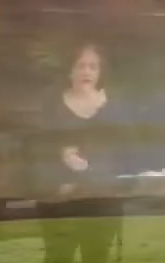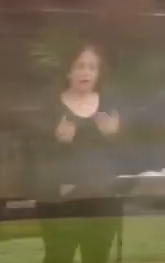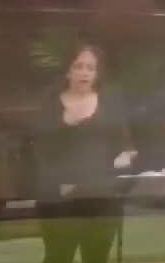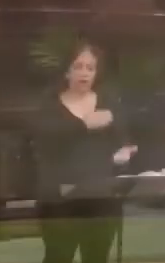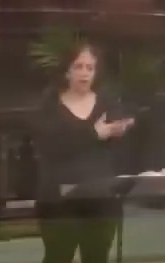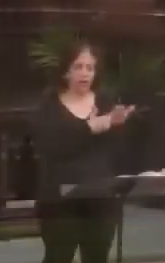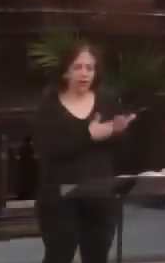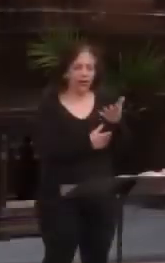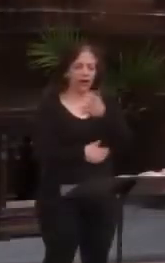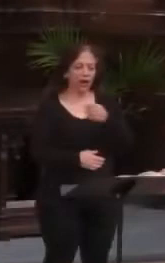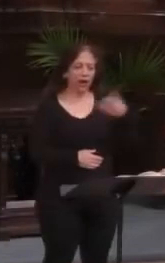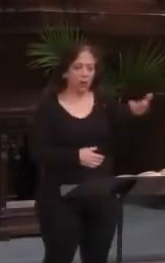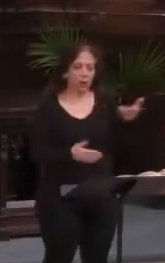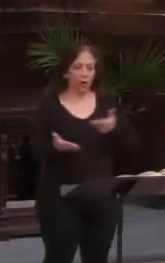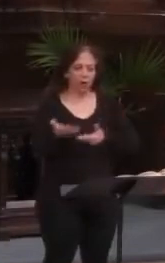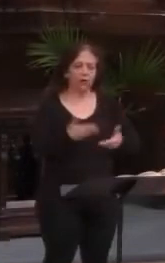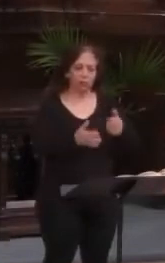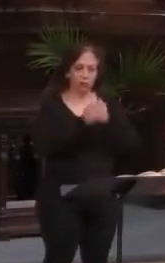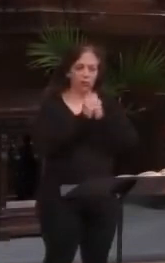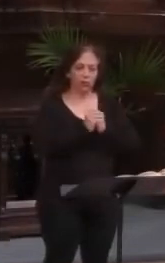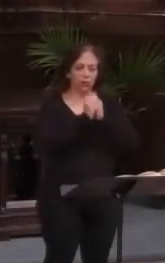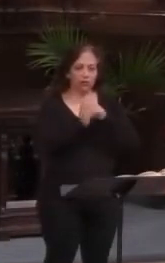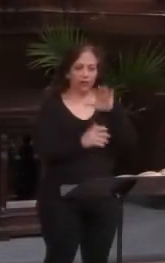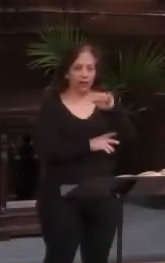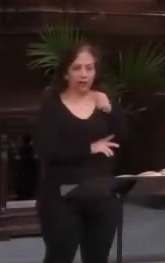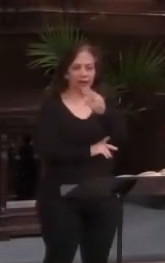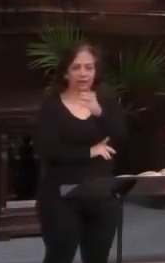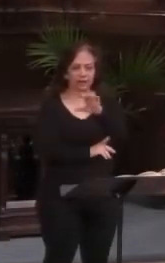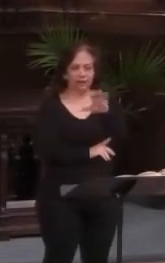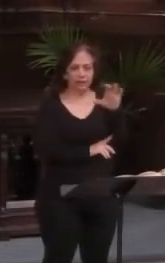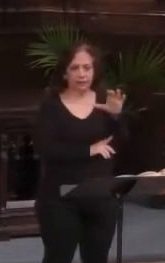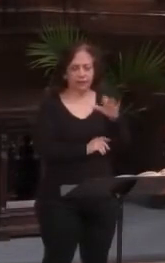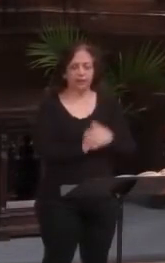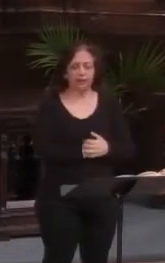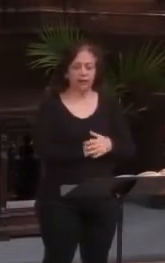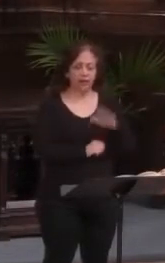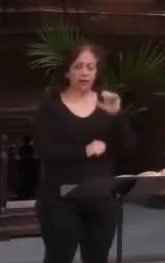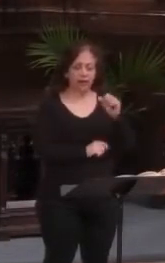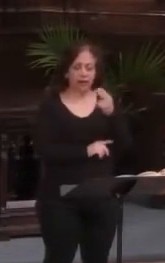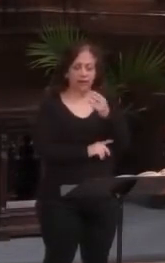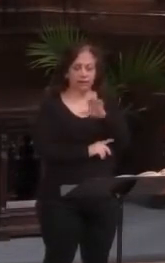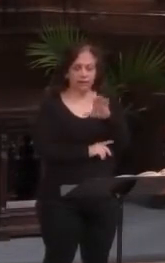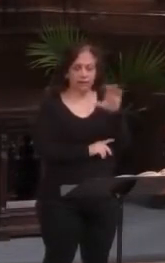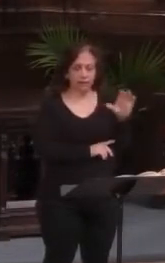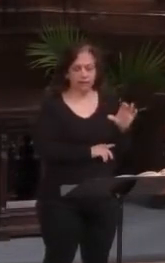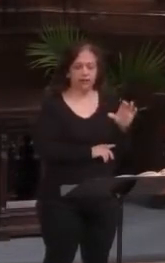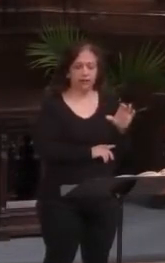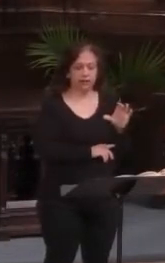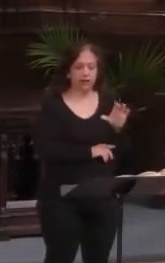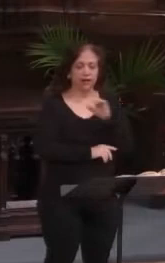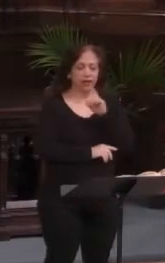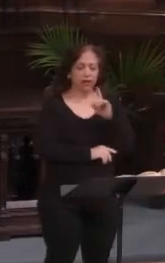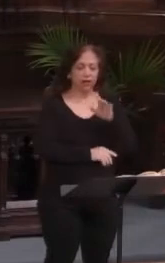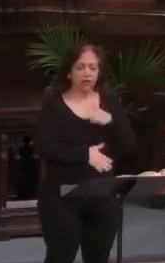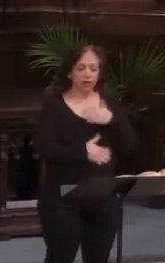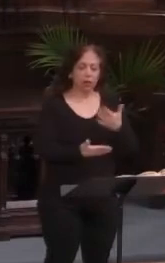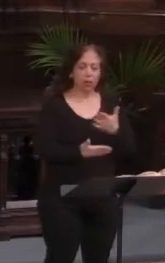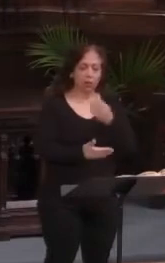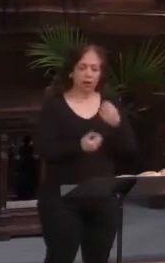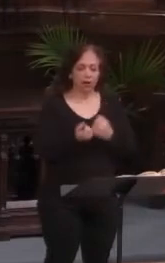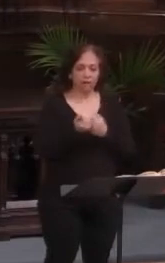Good morning and welcome to worship at Asylum Hill Congregational Church. Asylum Hill Congregational Church is an open and